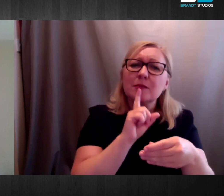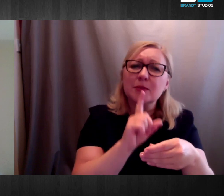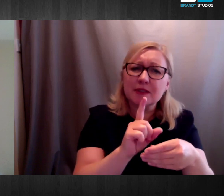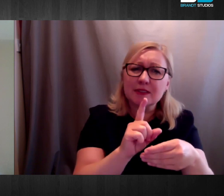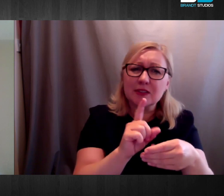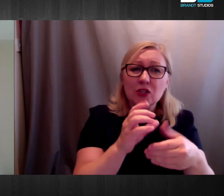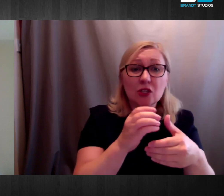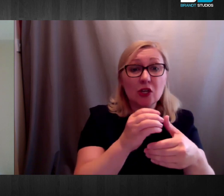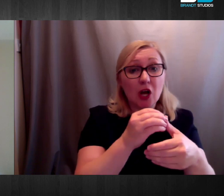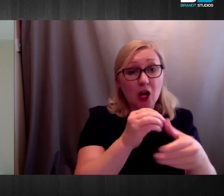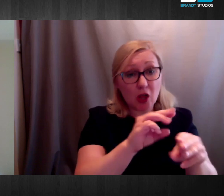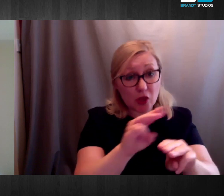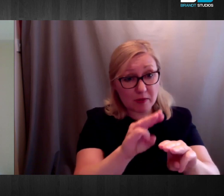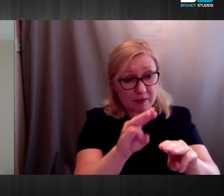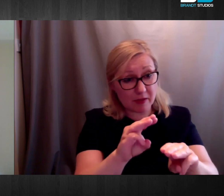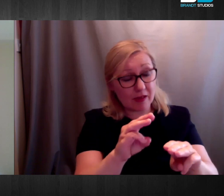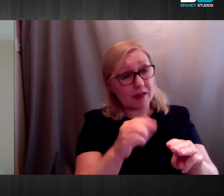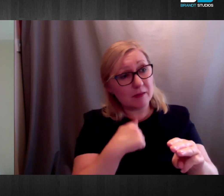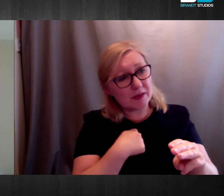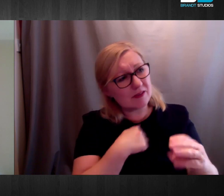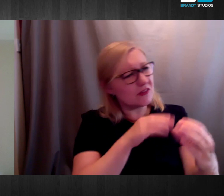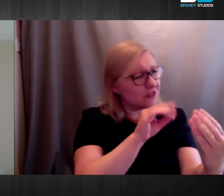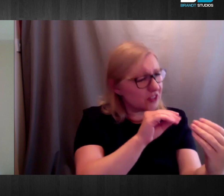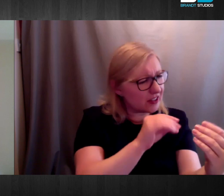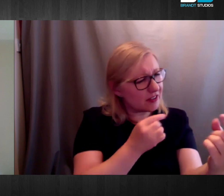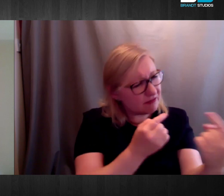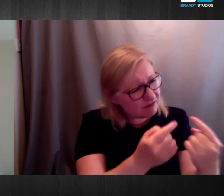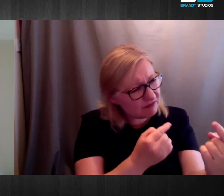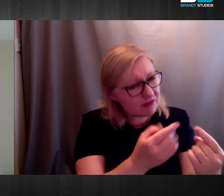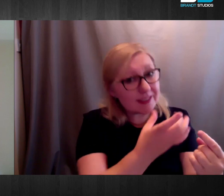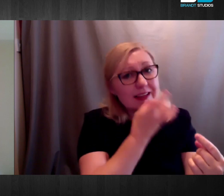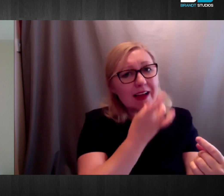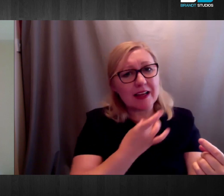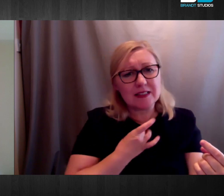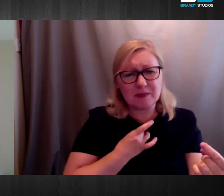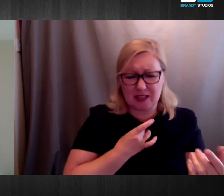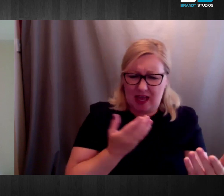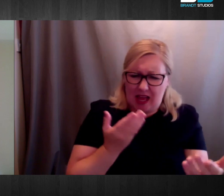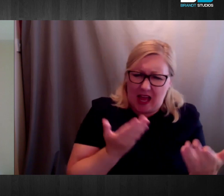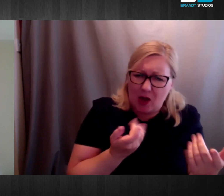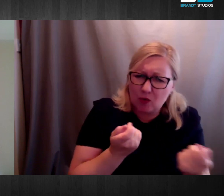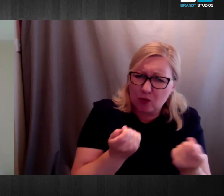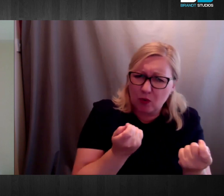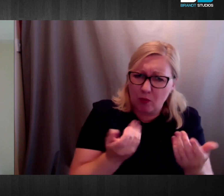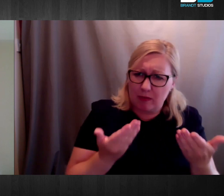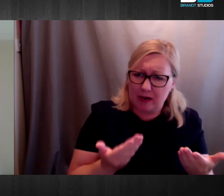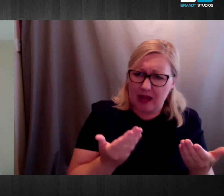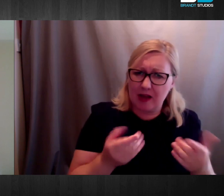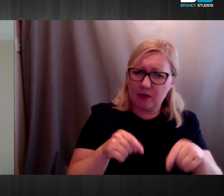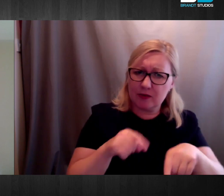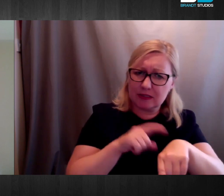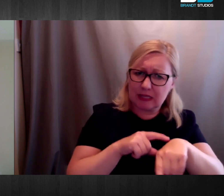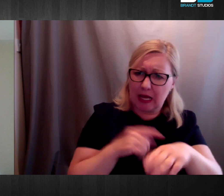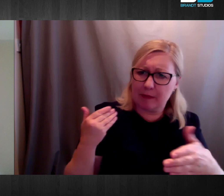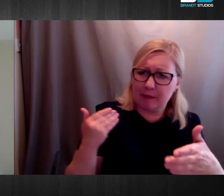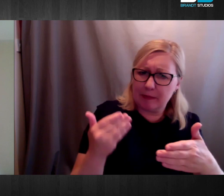asking about how to cope in this time, and I've been kind of wondering kind